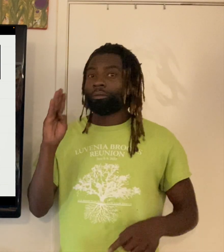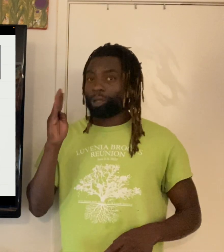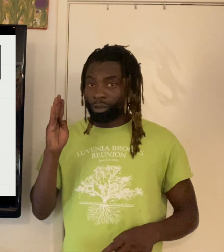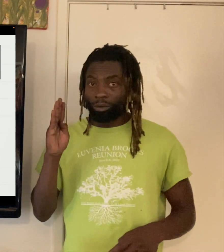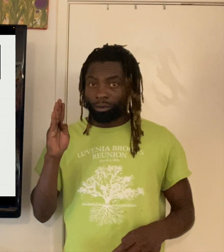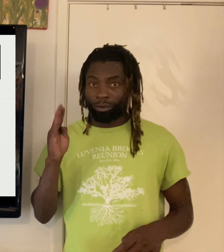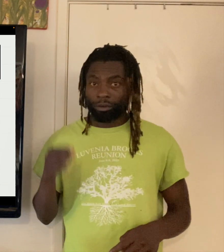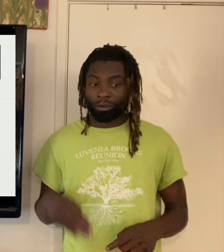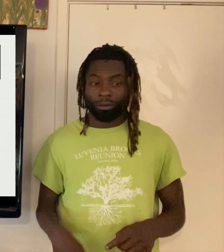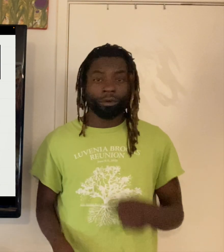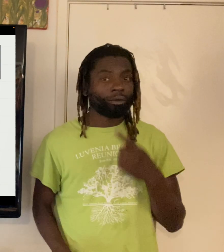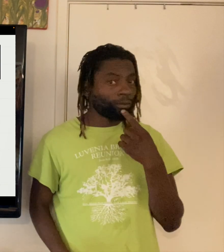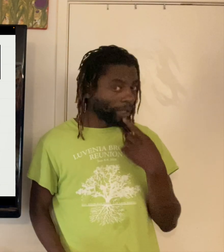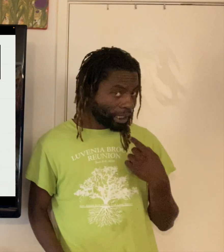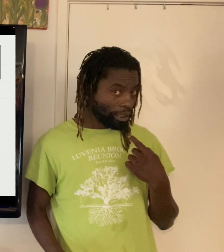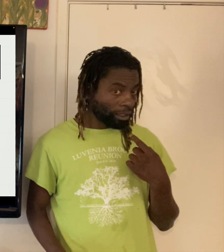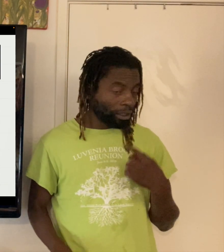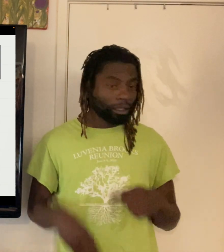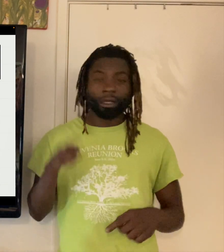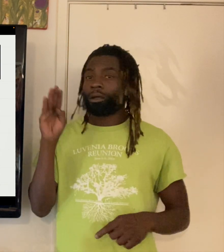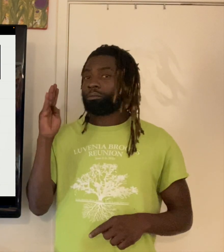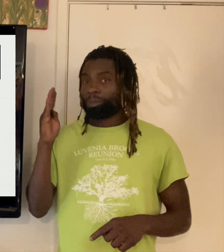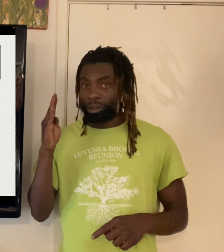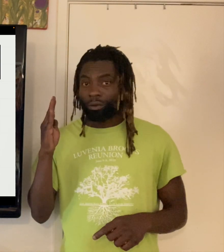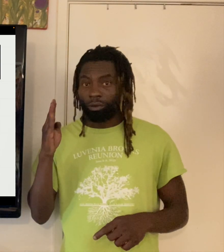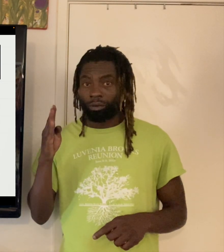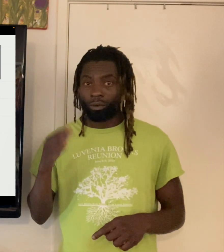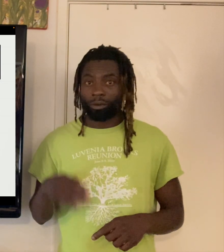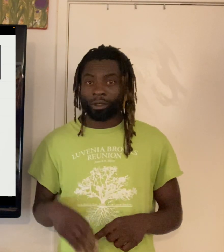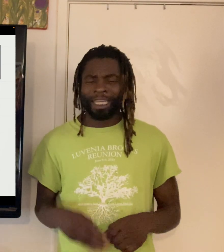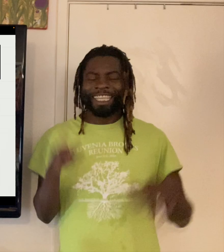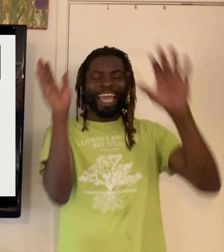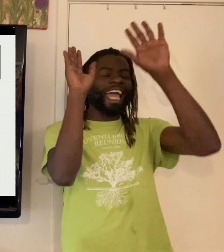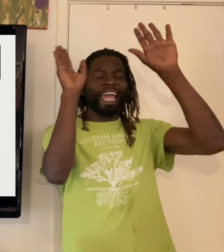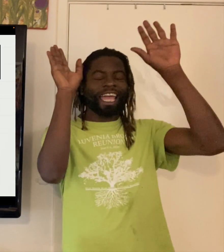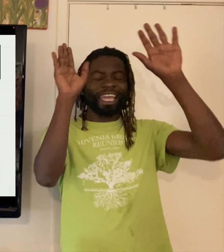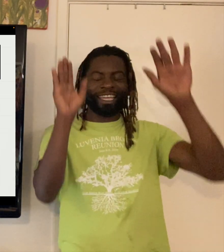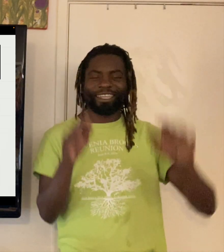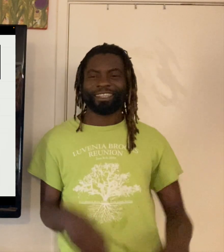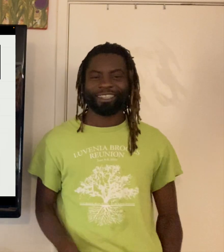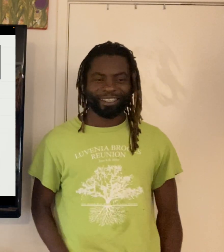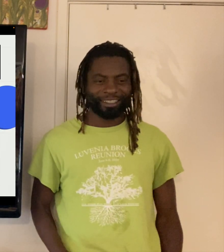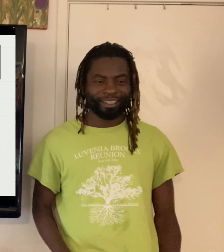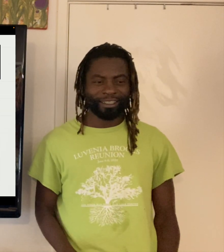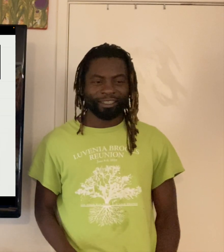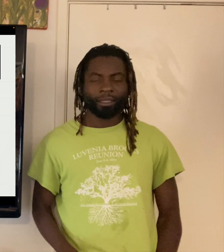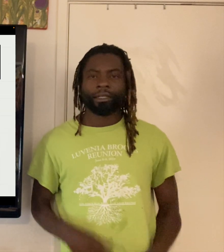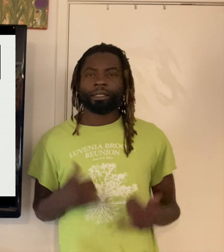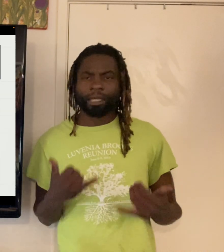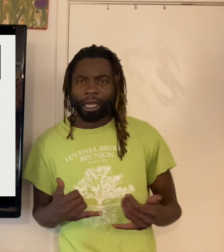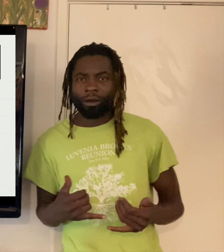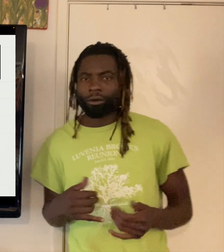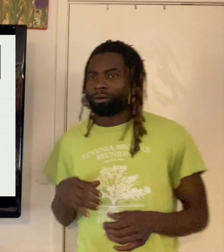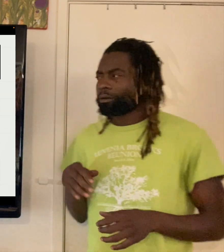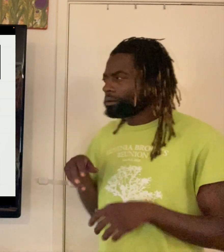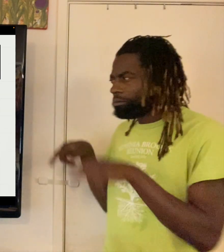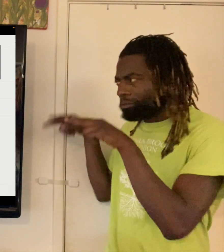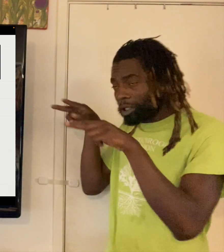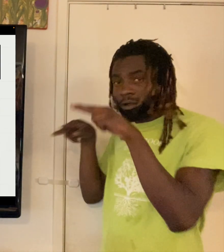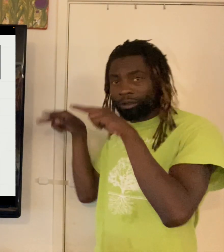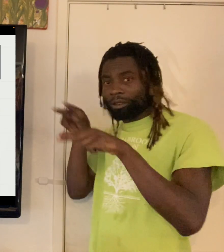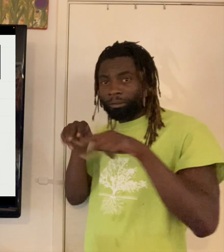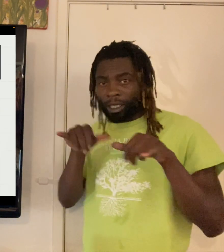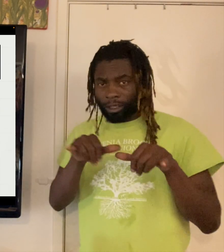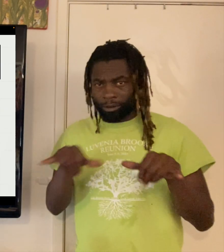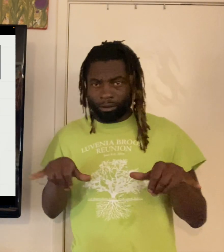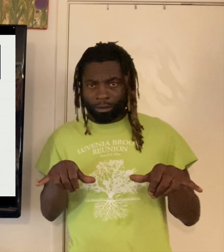Red, blue. Red, blue. Yay! So, let's look at this pattern. We